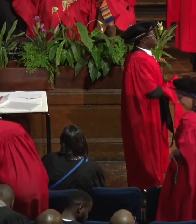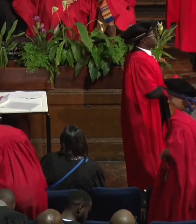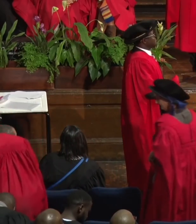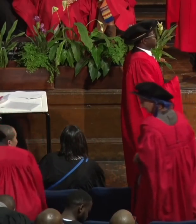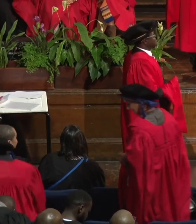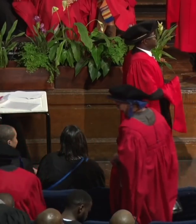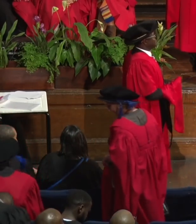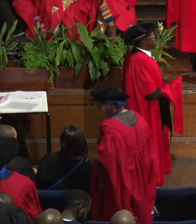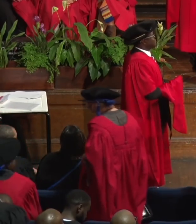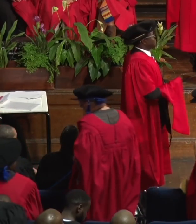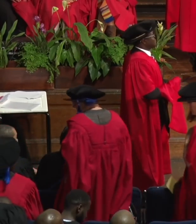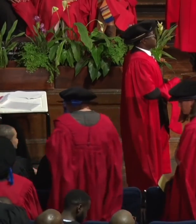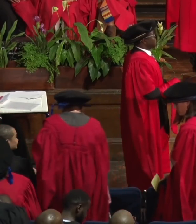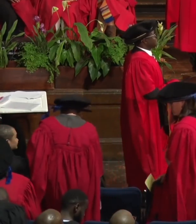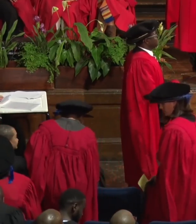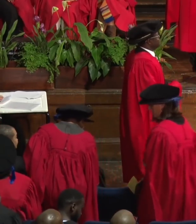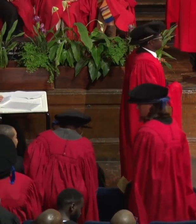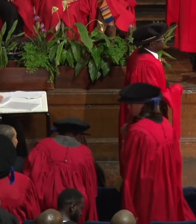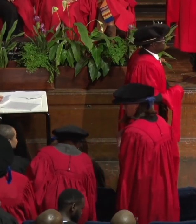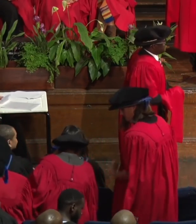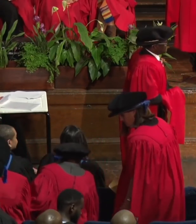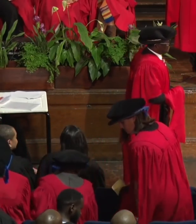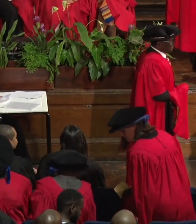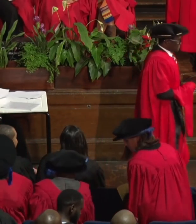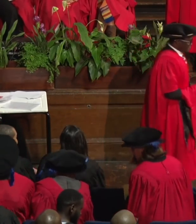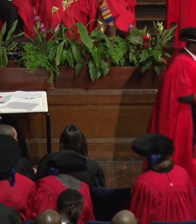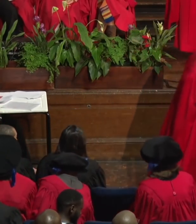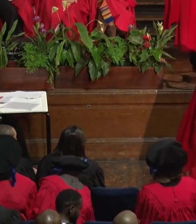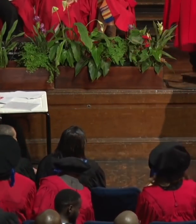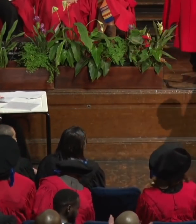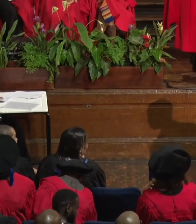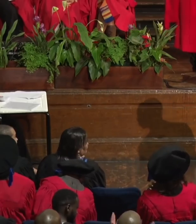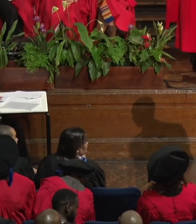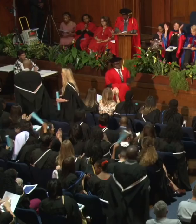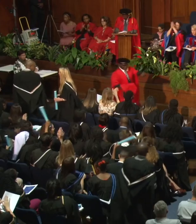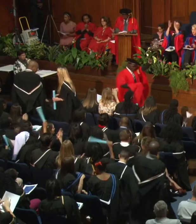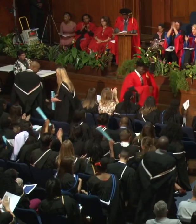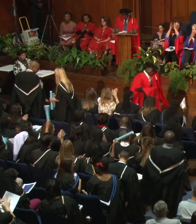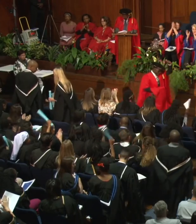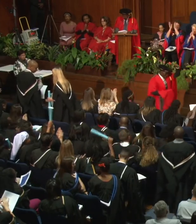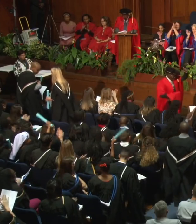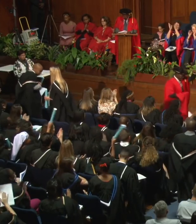concerns in copyright markets, Desmond Osareti Oriakoba.